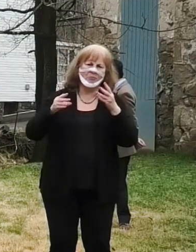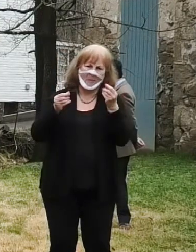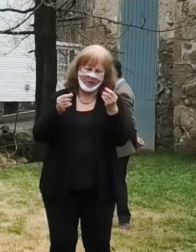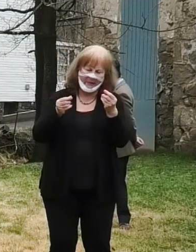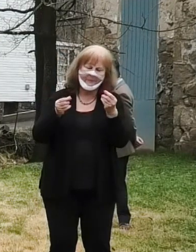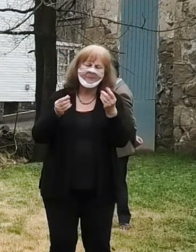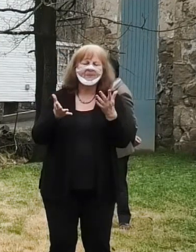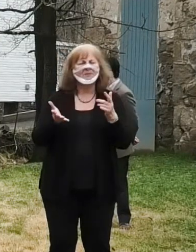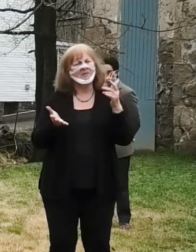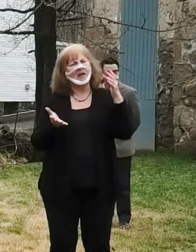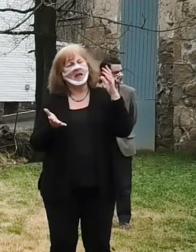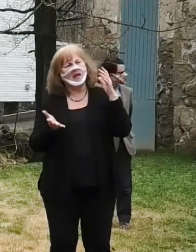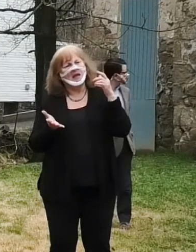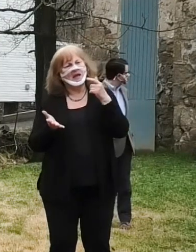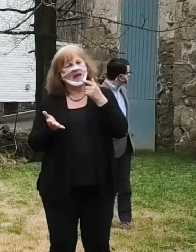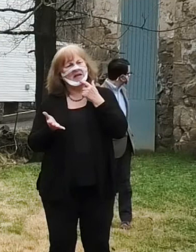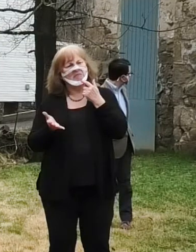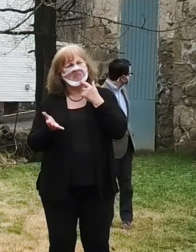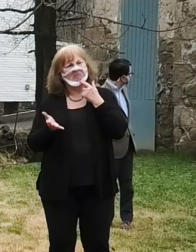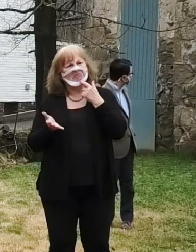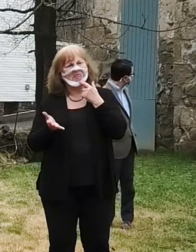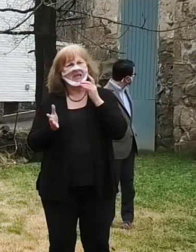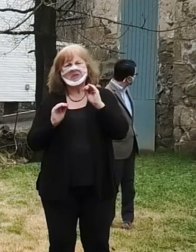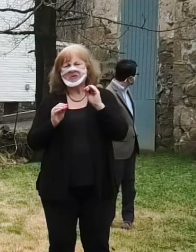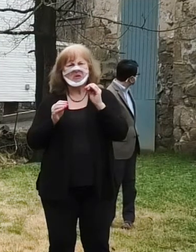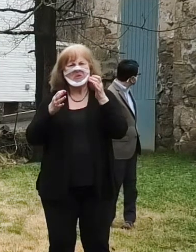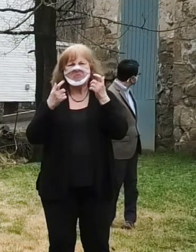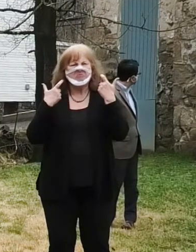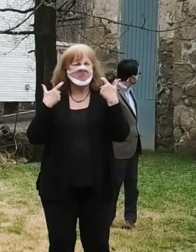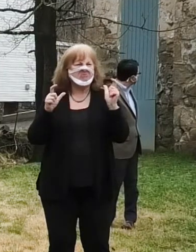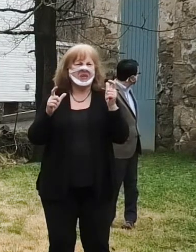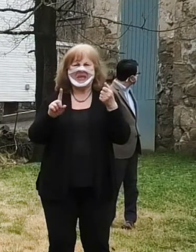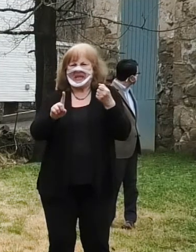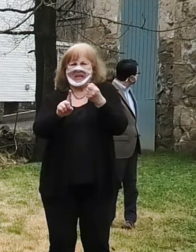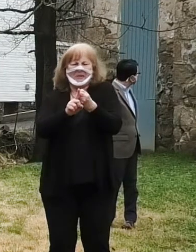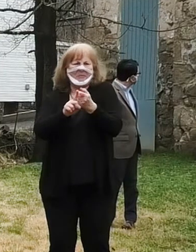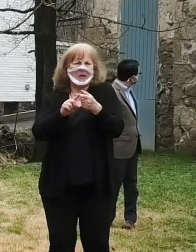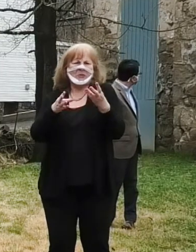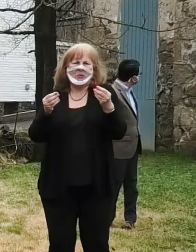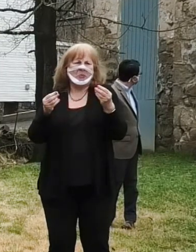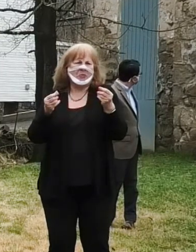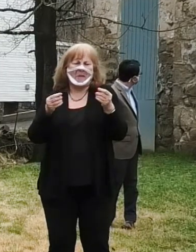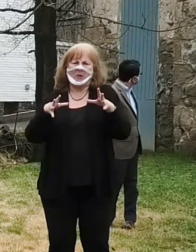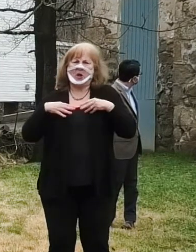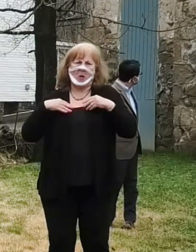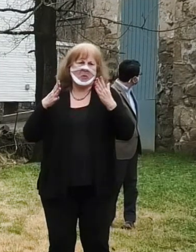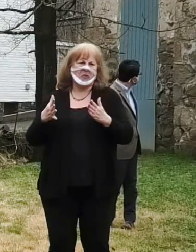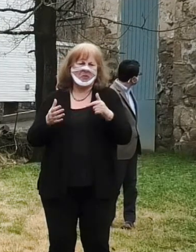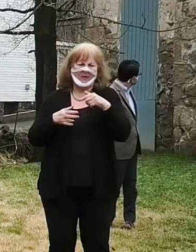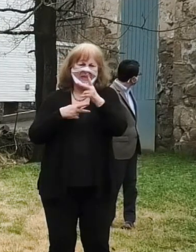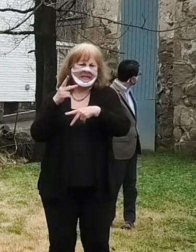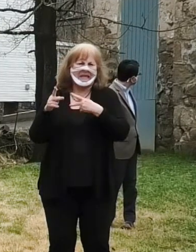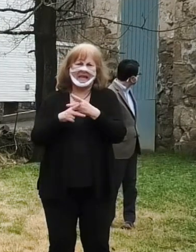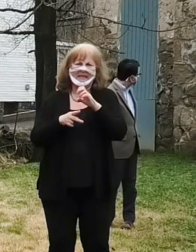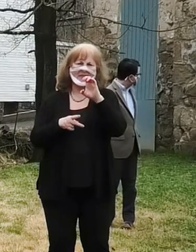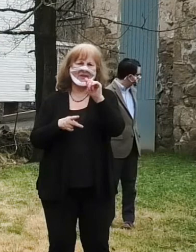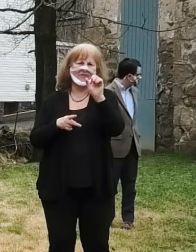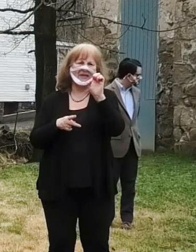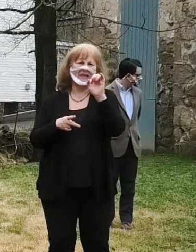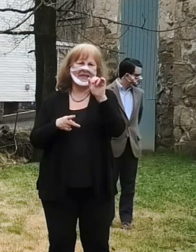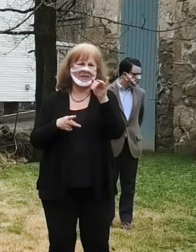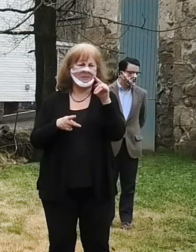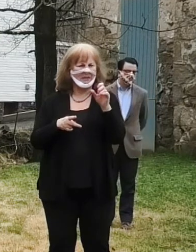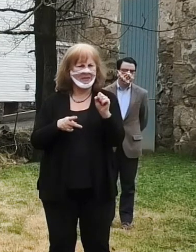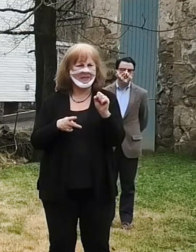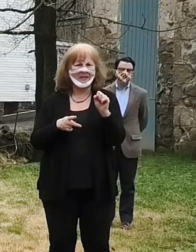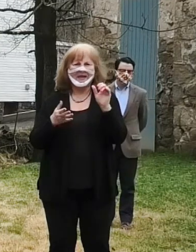I would say that there would be no significant impact to property owners with these types of easements as opposed